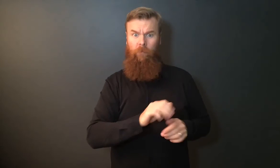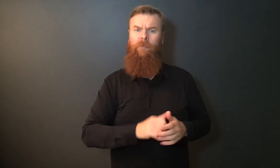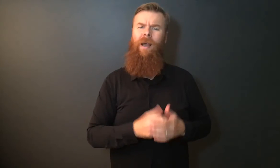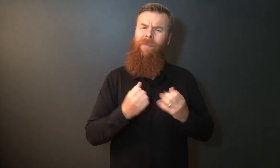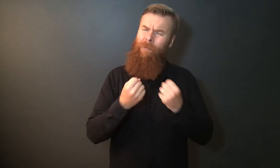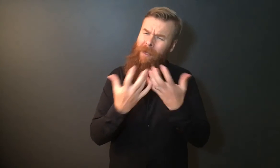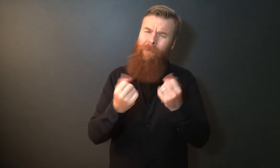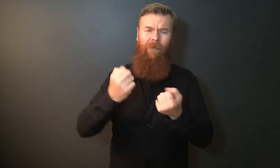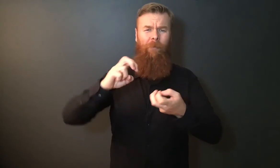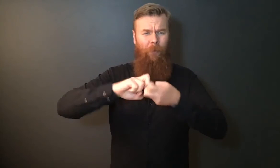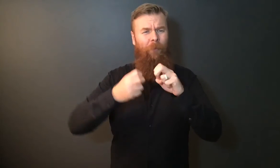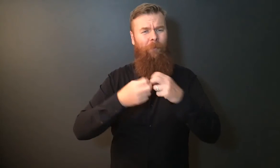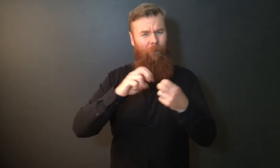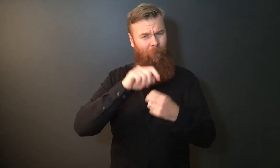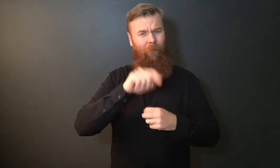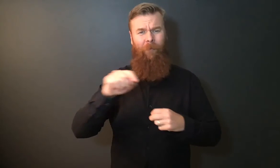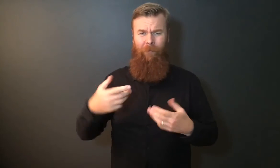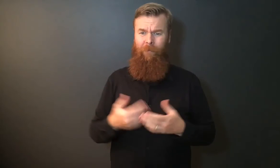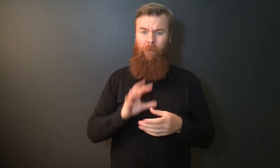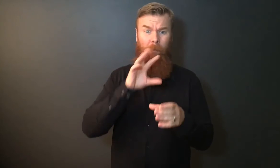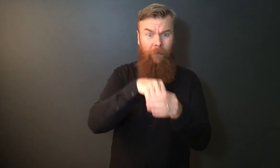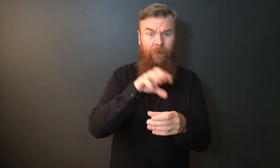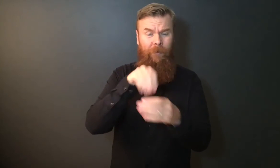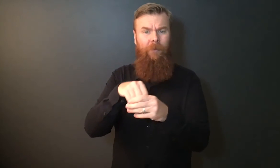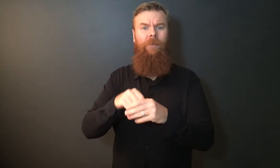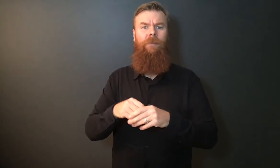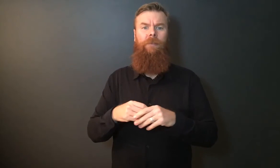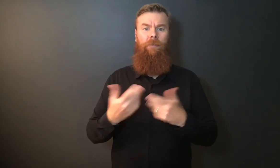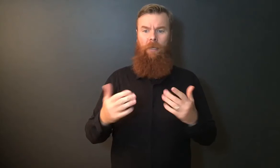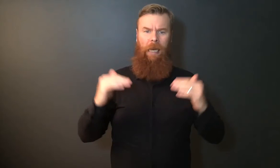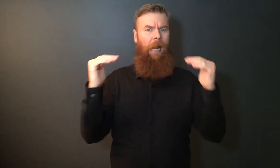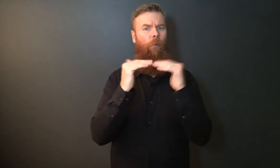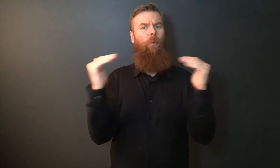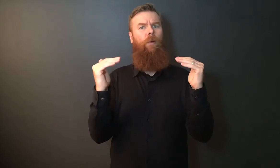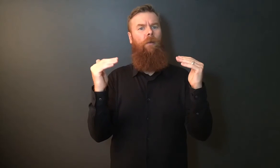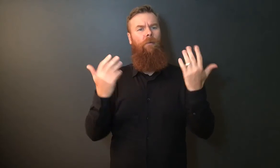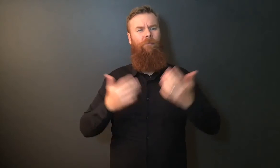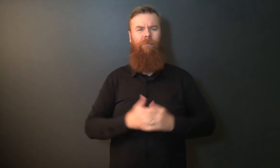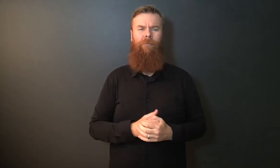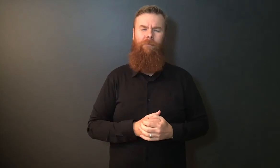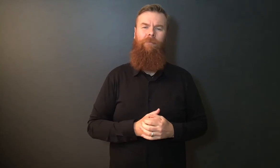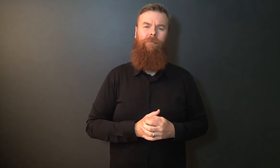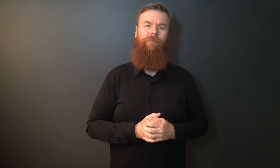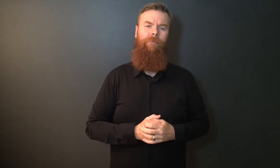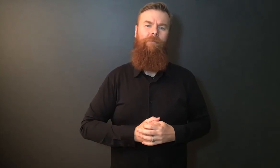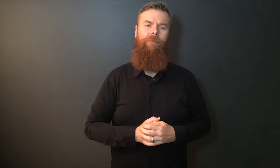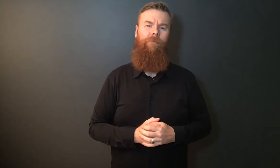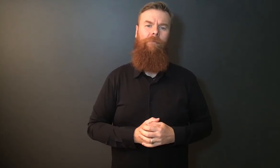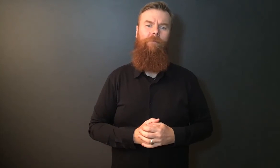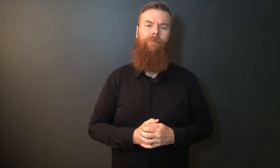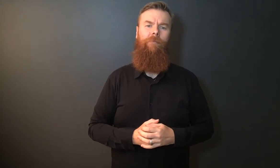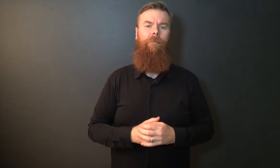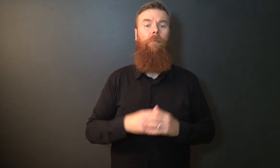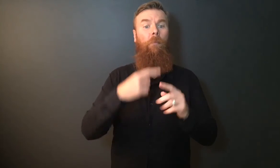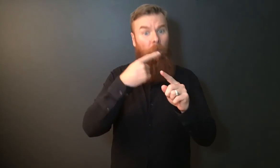specifically participation on equal basis with others, even for people with disabilities from industrialized countries, such as